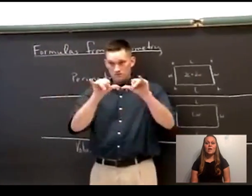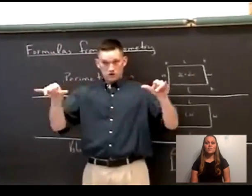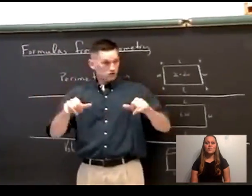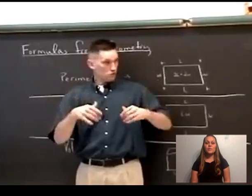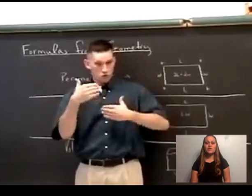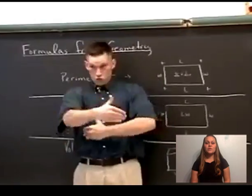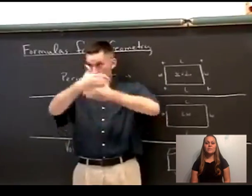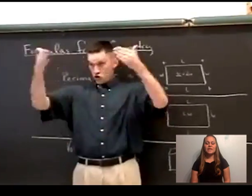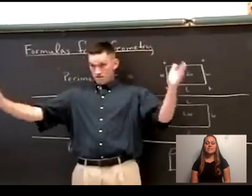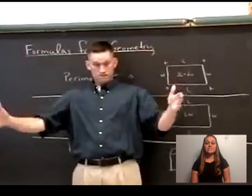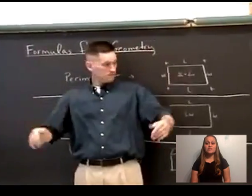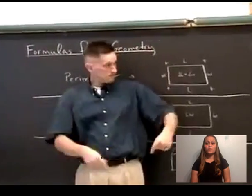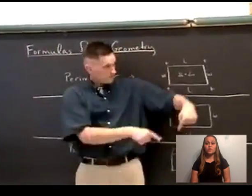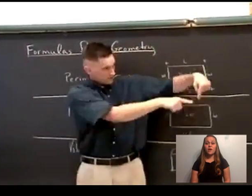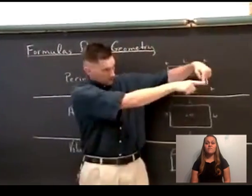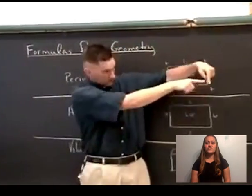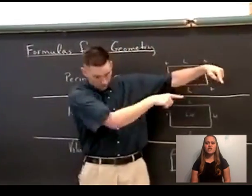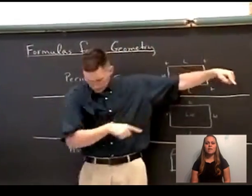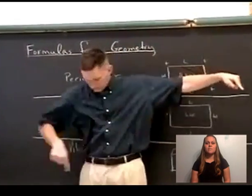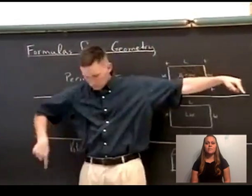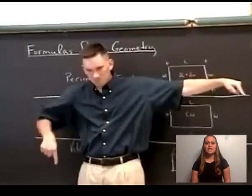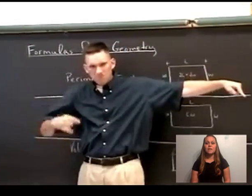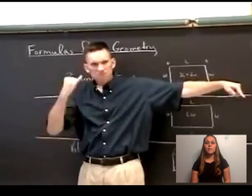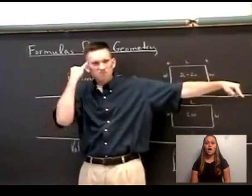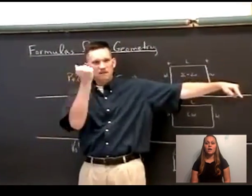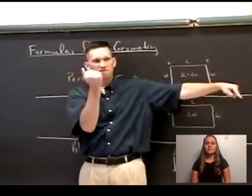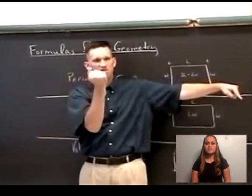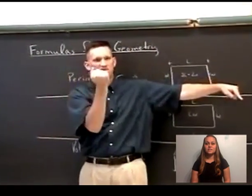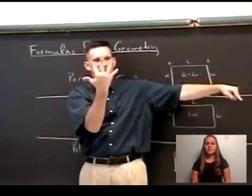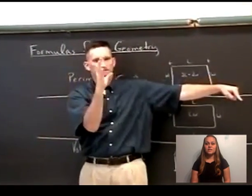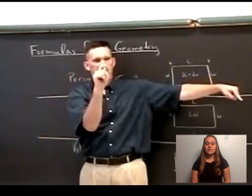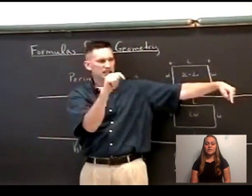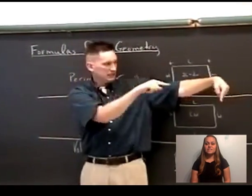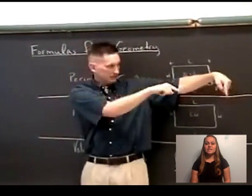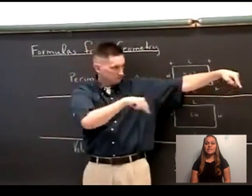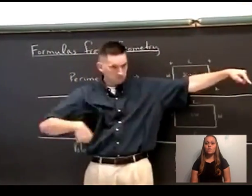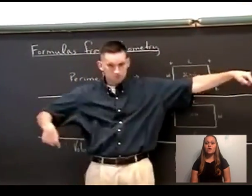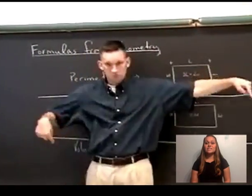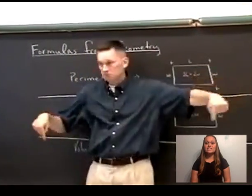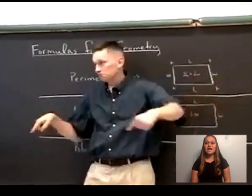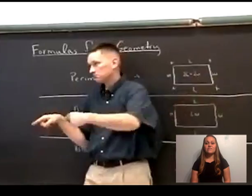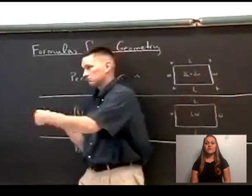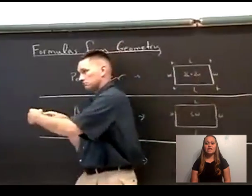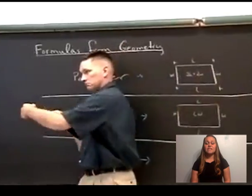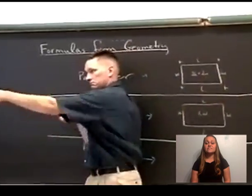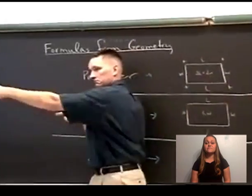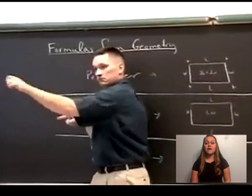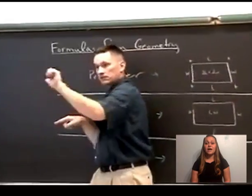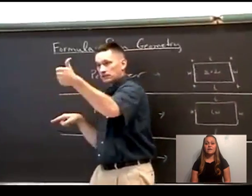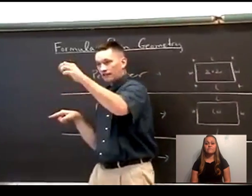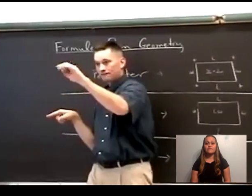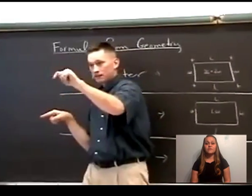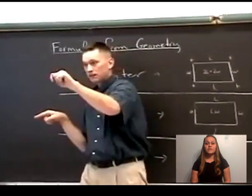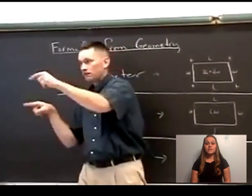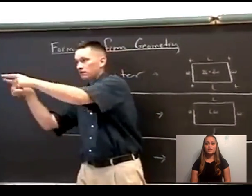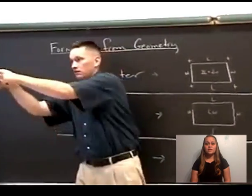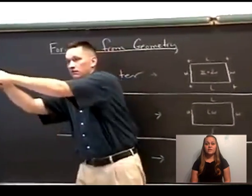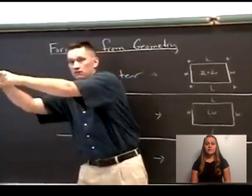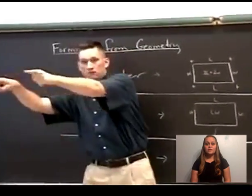Okay, perimeter means when you have a shape, maybe like a box, say that one side of it is 5